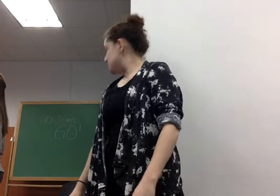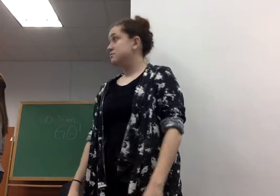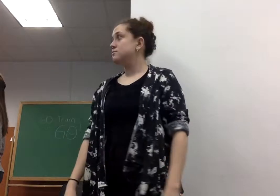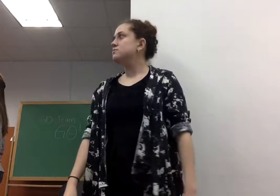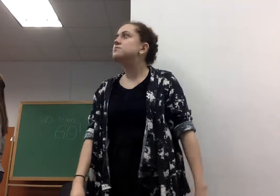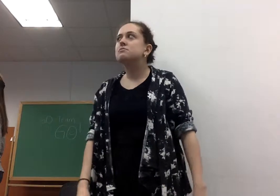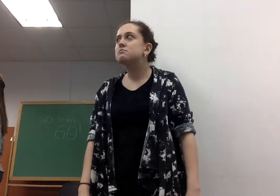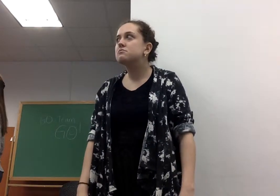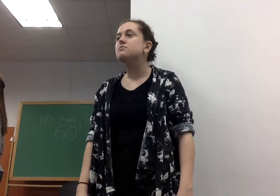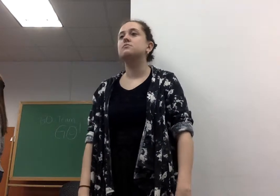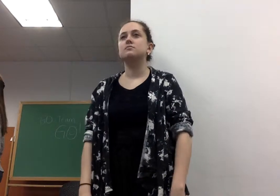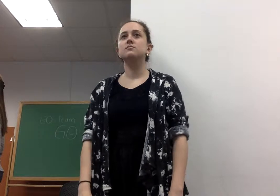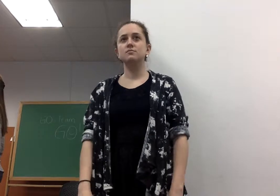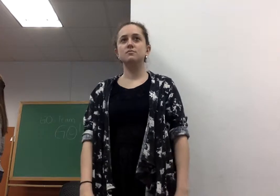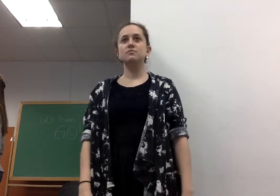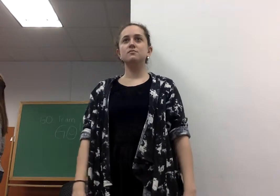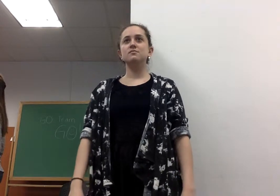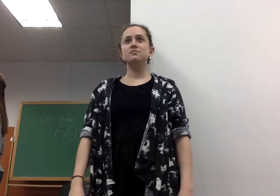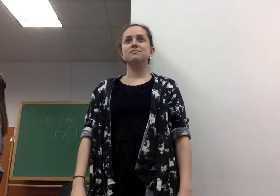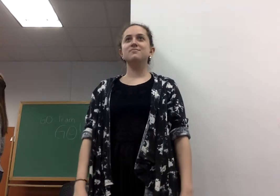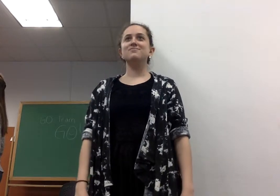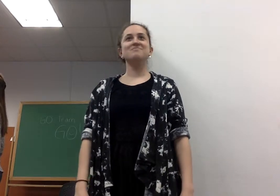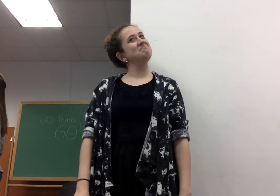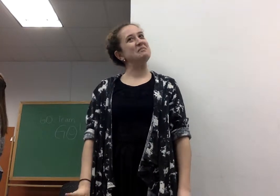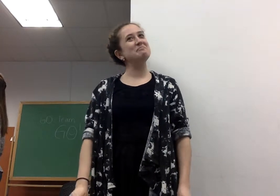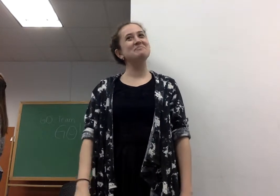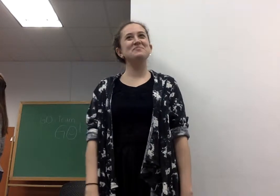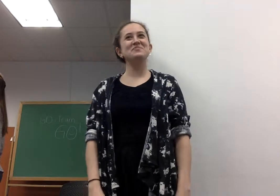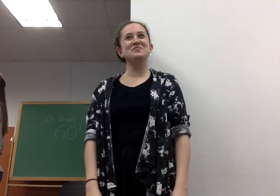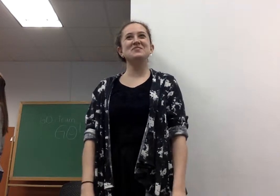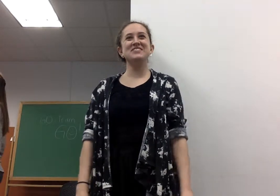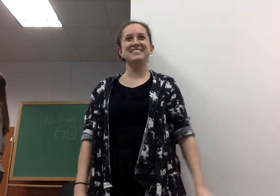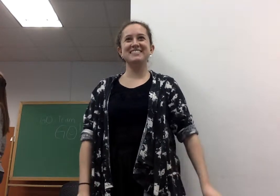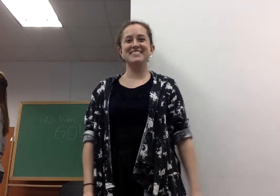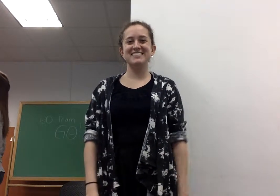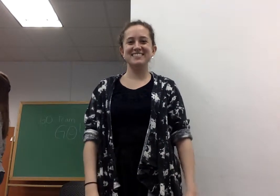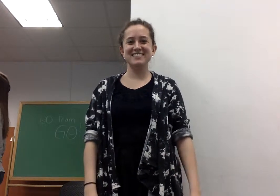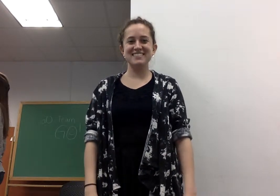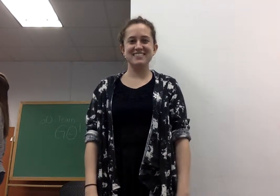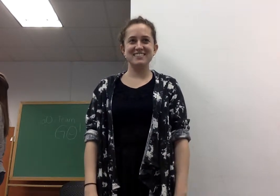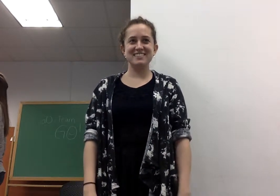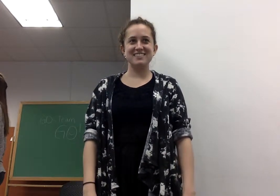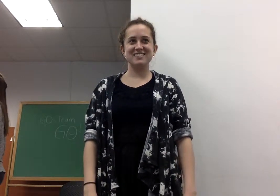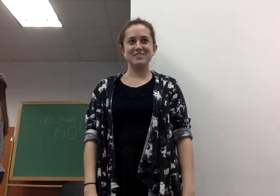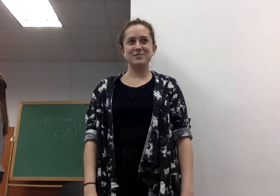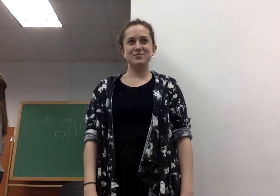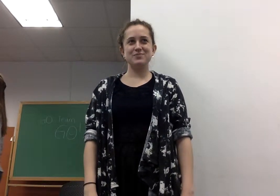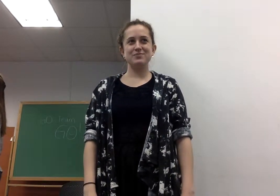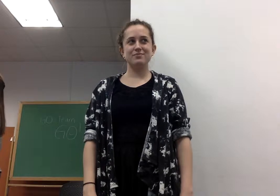Interpreting in Mr. Smith's 8th grade science class. The students are studying about the human skeletal structure.